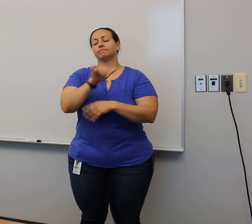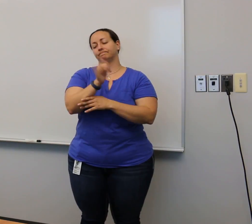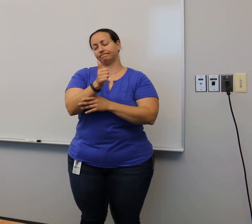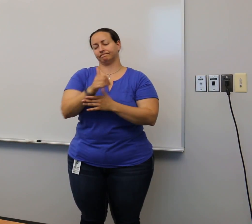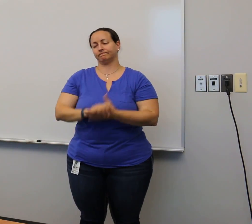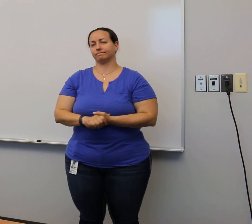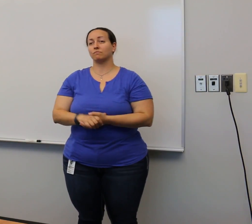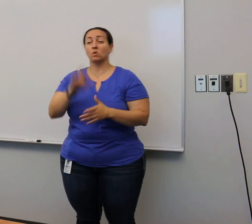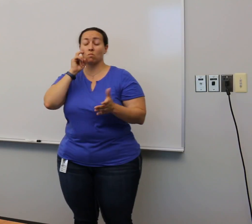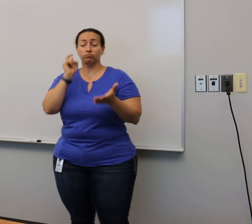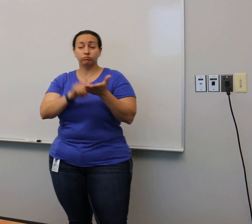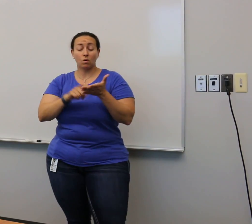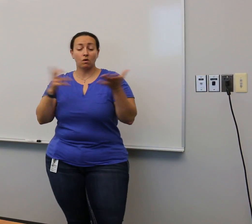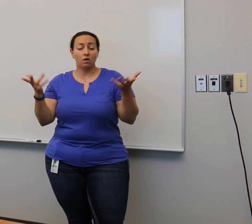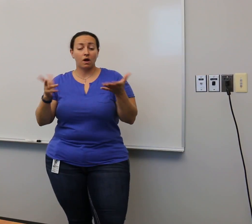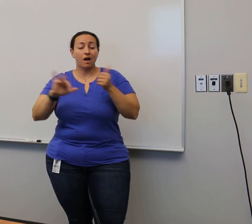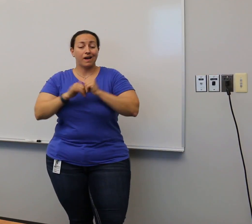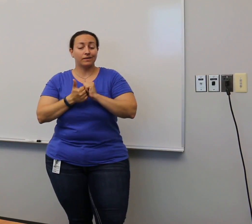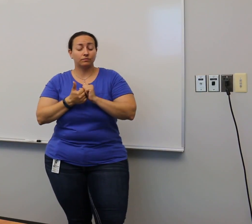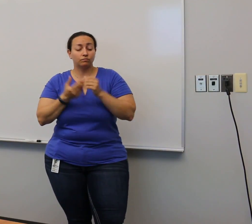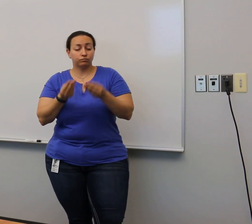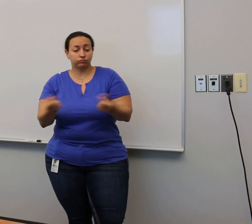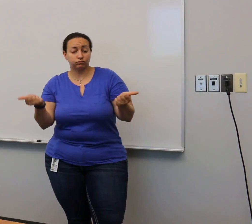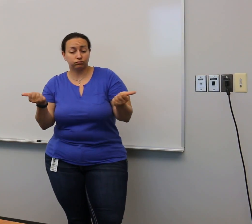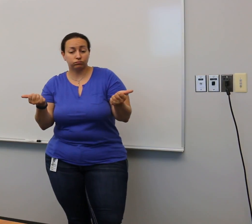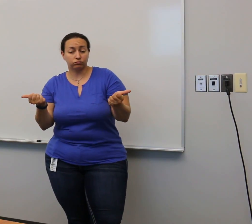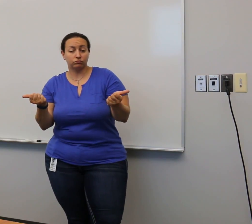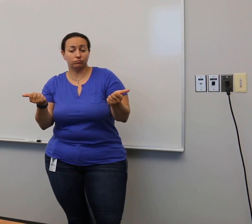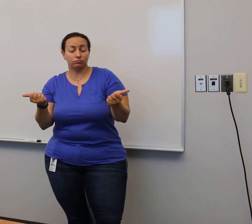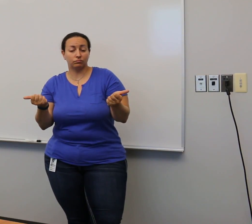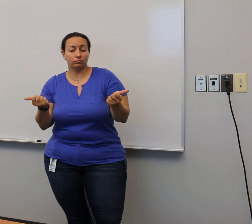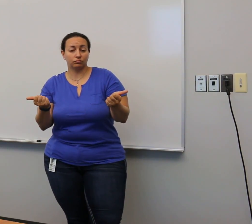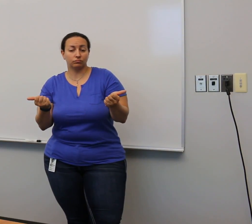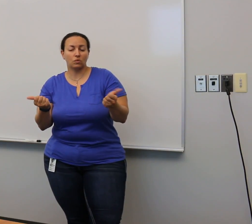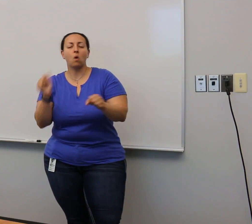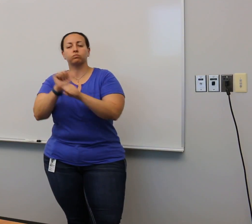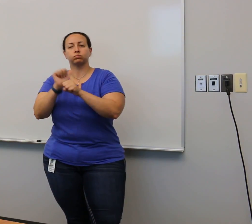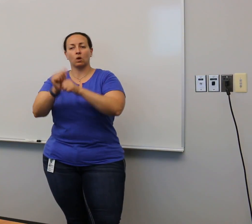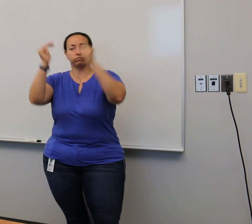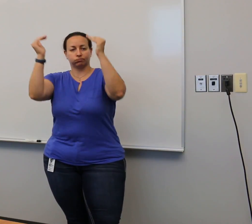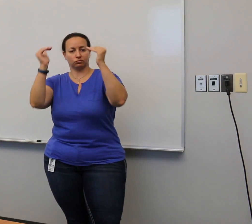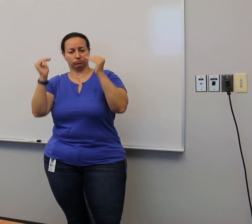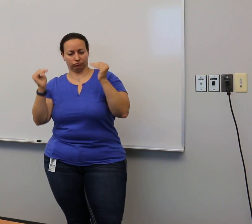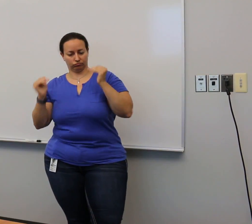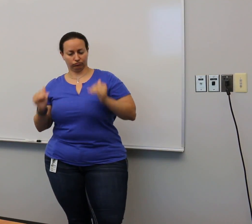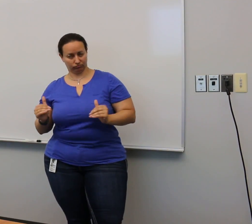Notice how, as I'm solving, I'm working down,